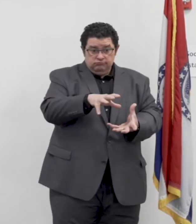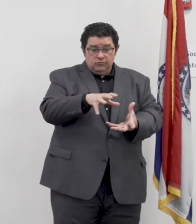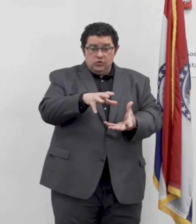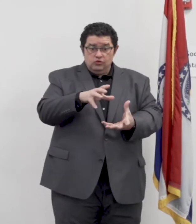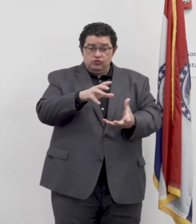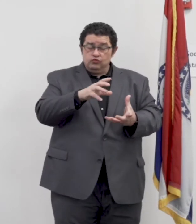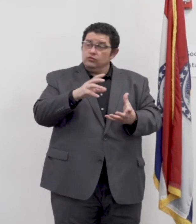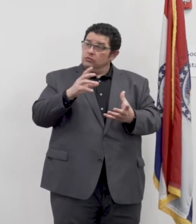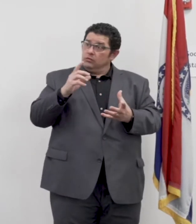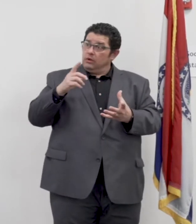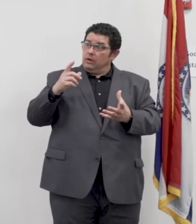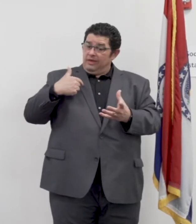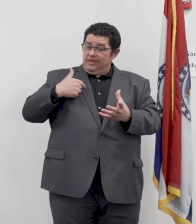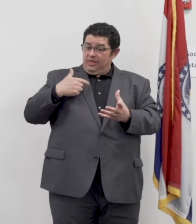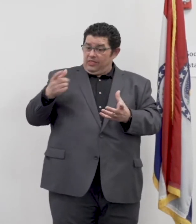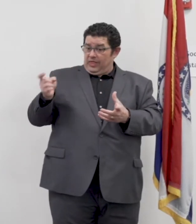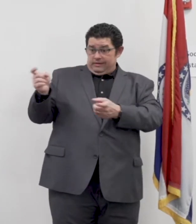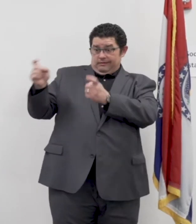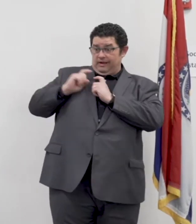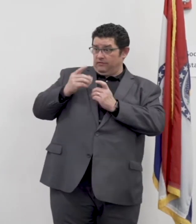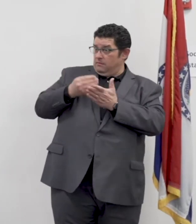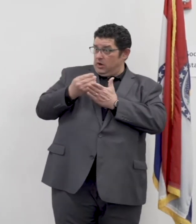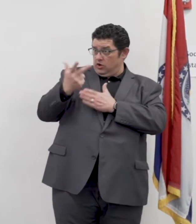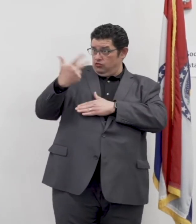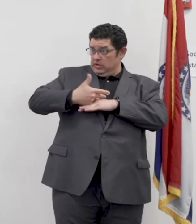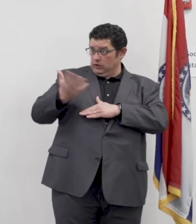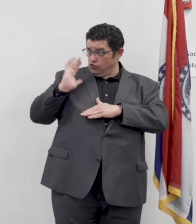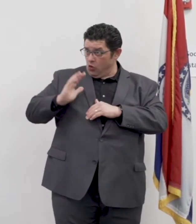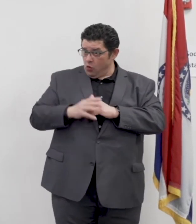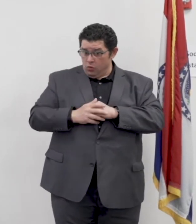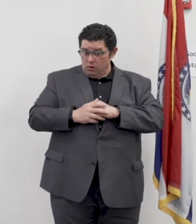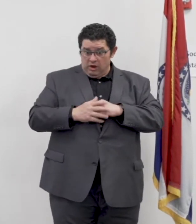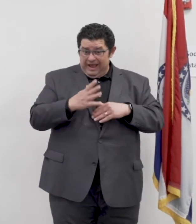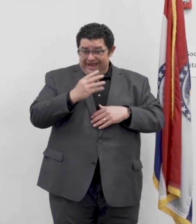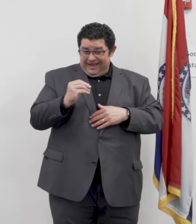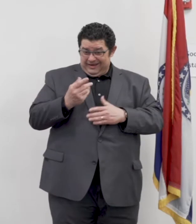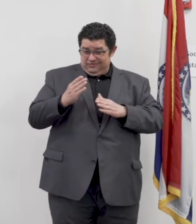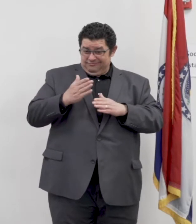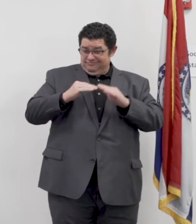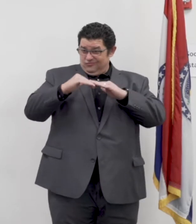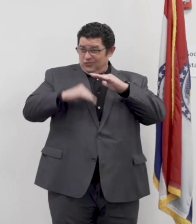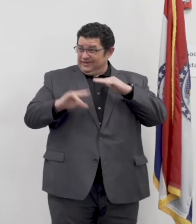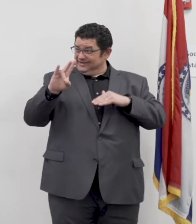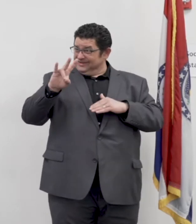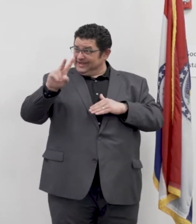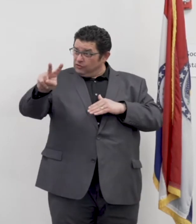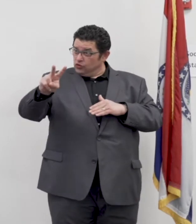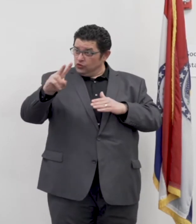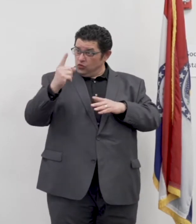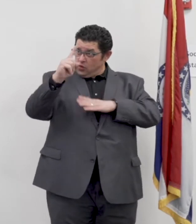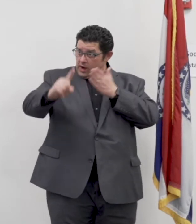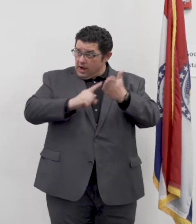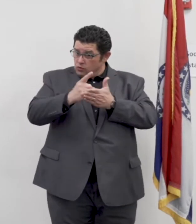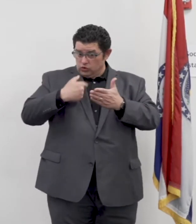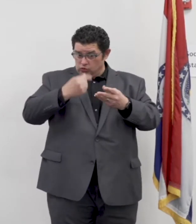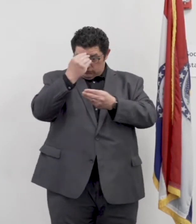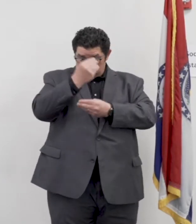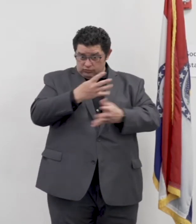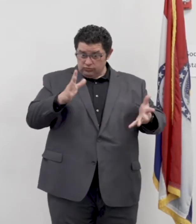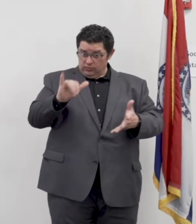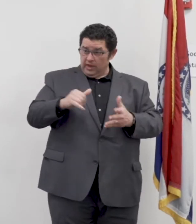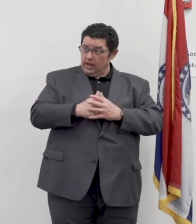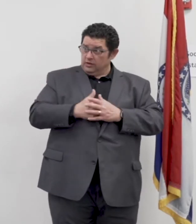They appropriated the funds 3 days ago, and we're announcing the program within 72 hours of that appropriation. We've been working on these